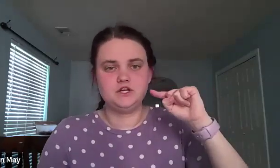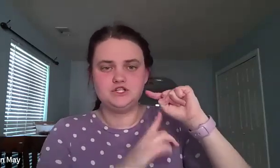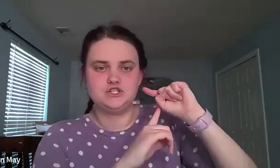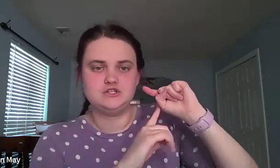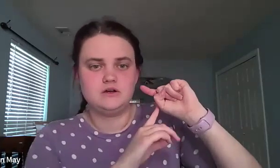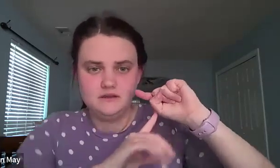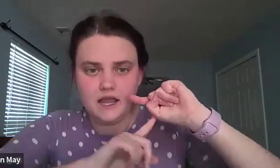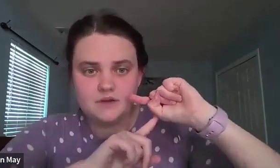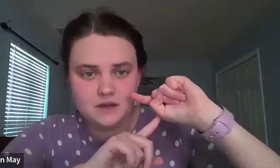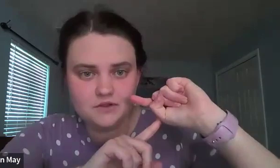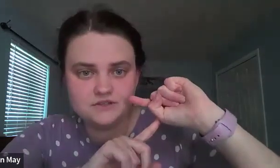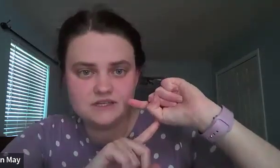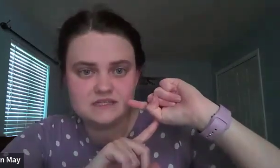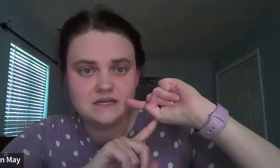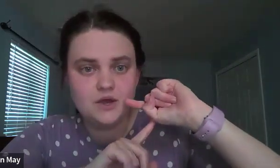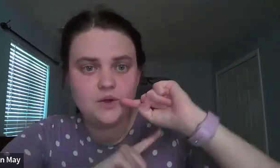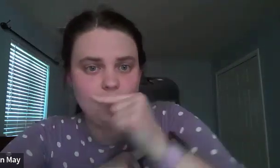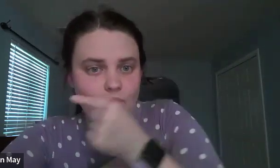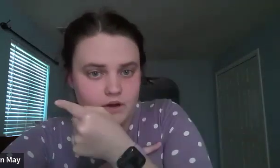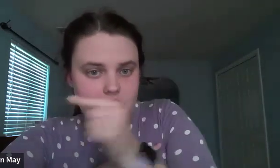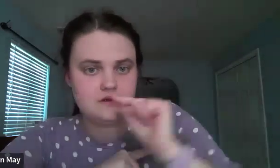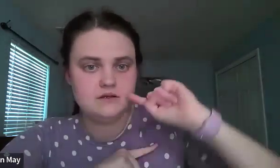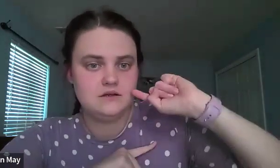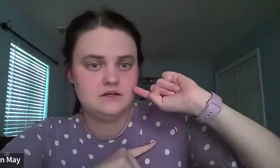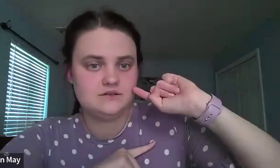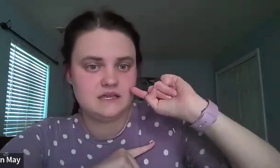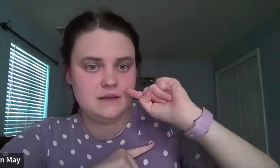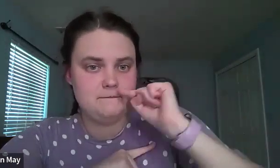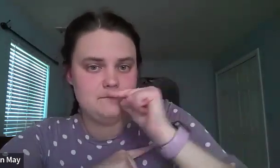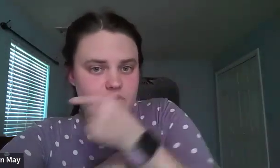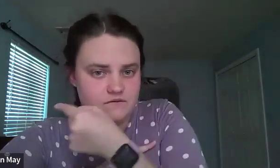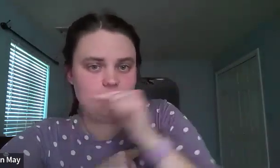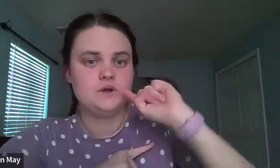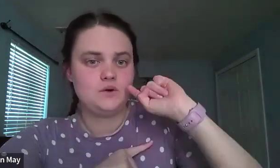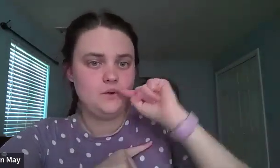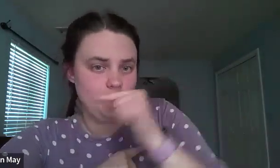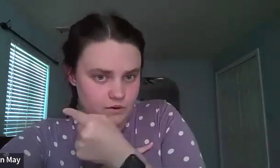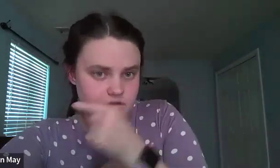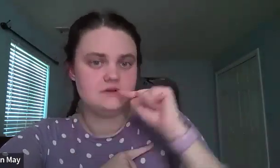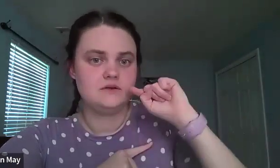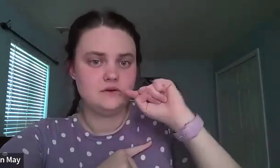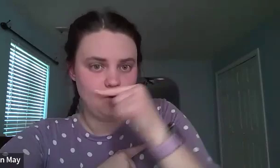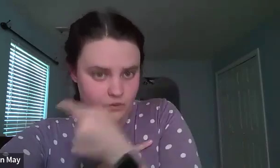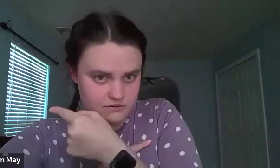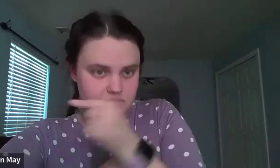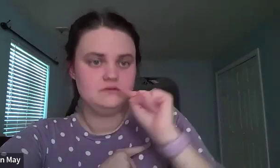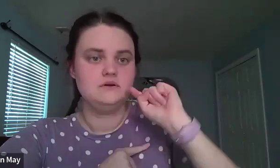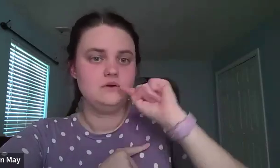to start like I'm going to come closer so you can see it. Corn. So it's like I move it forward. Corn, corn,